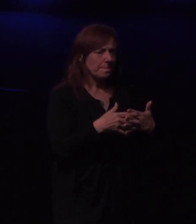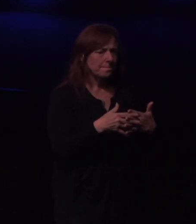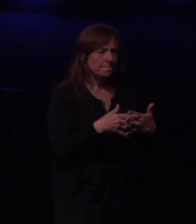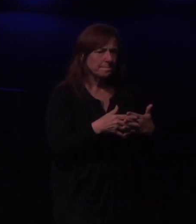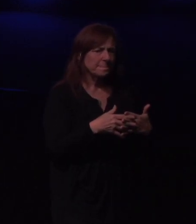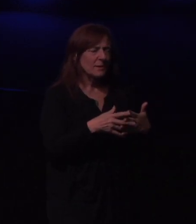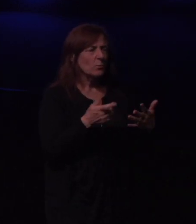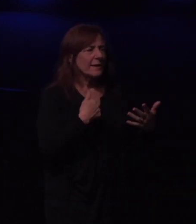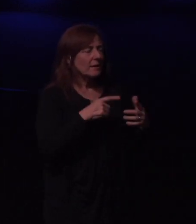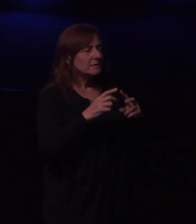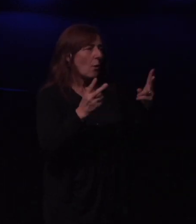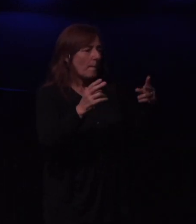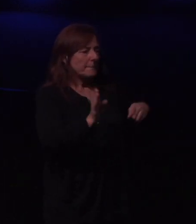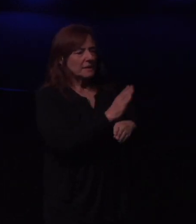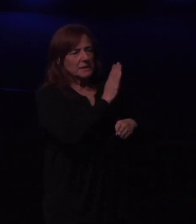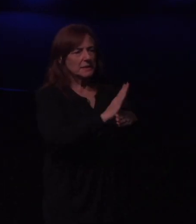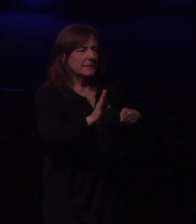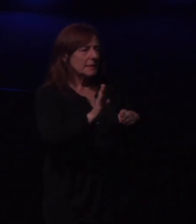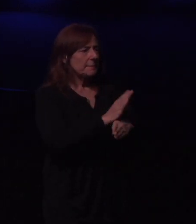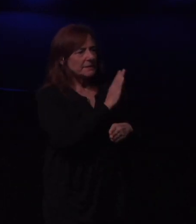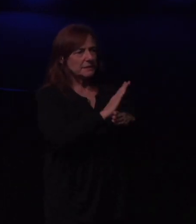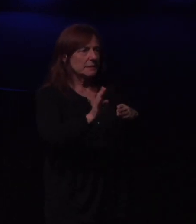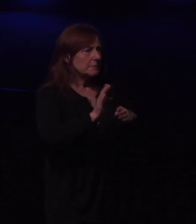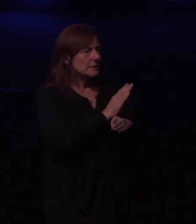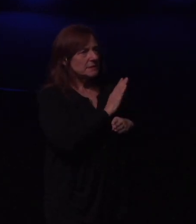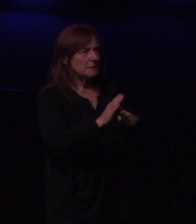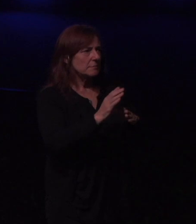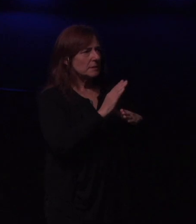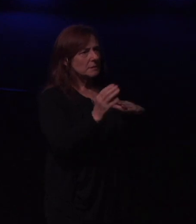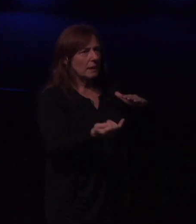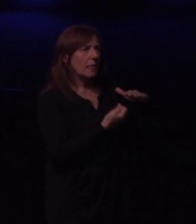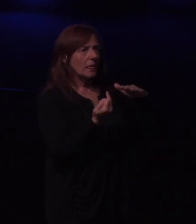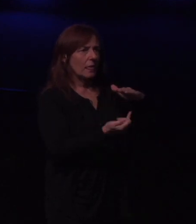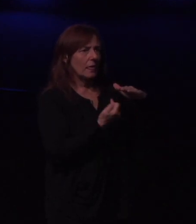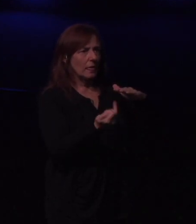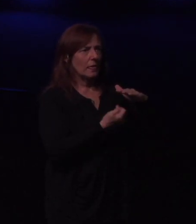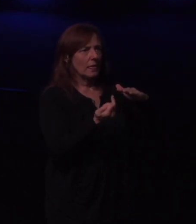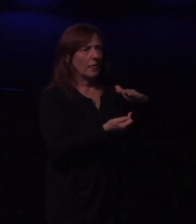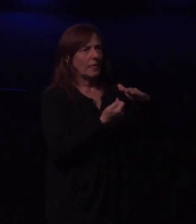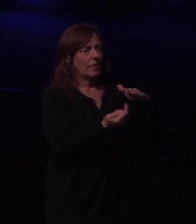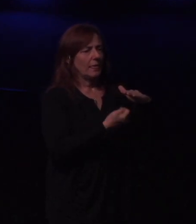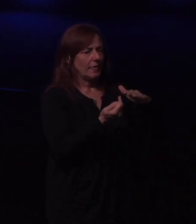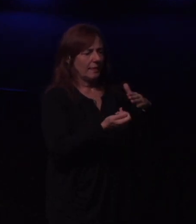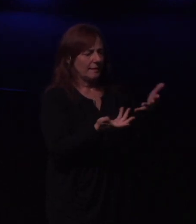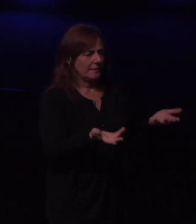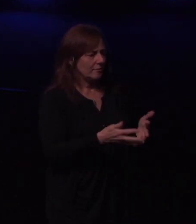we're so busy and we're so isolated.